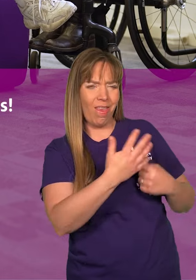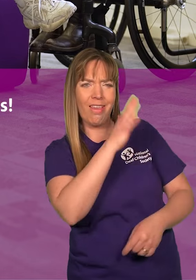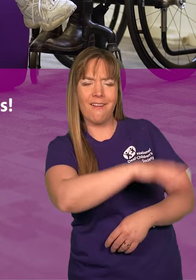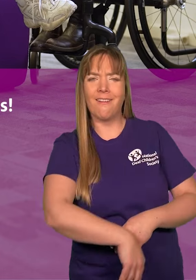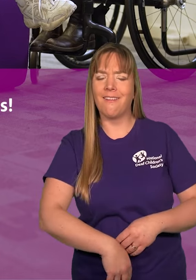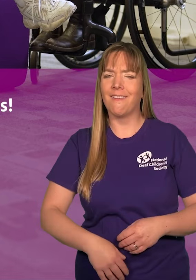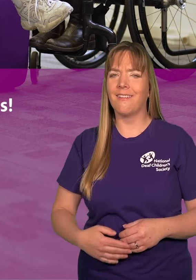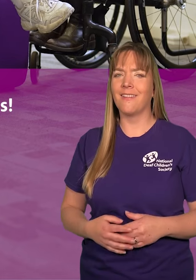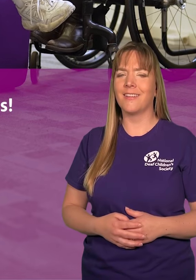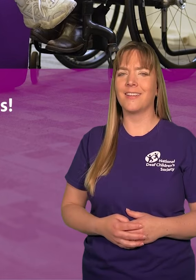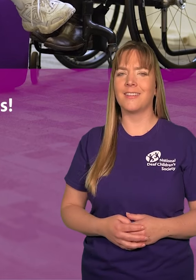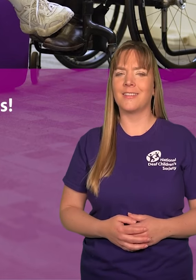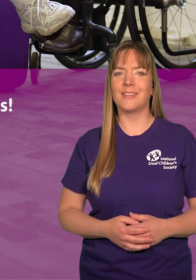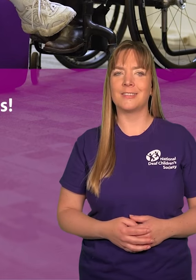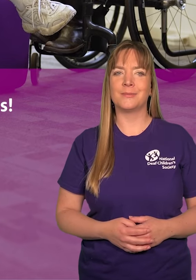Don't you laugh at us.